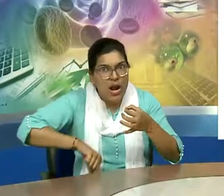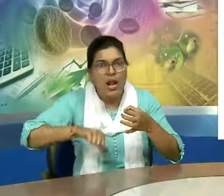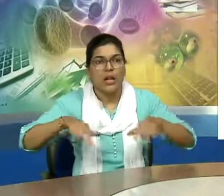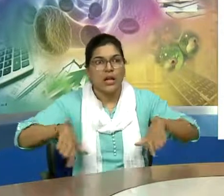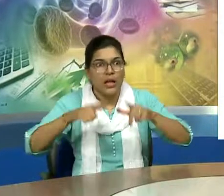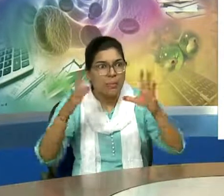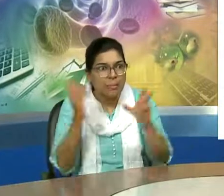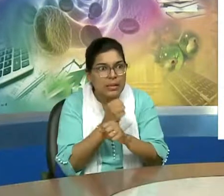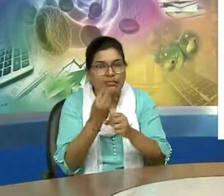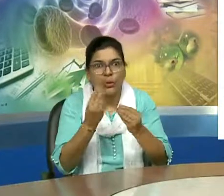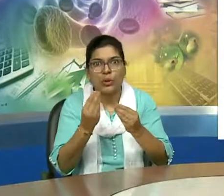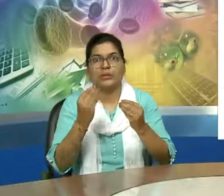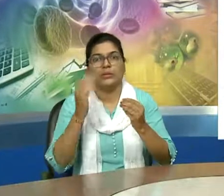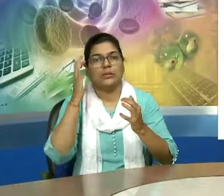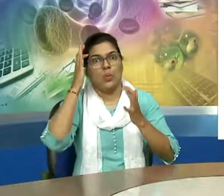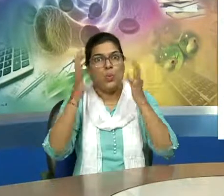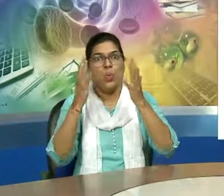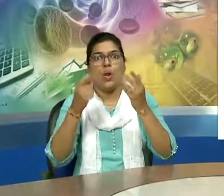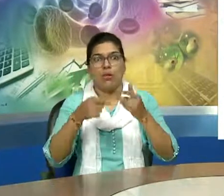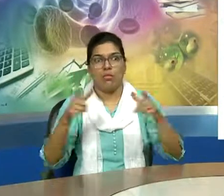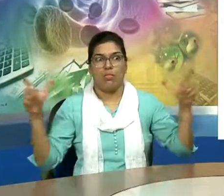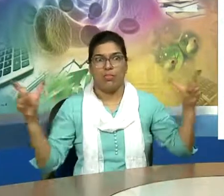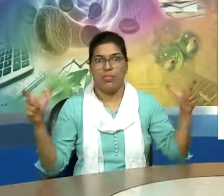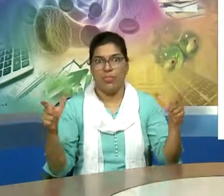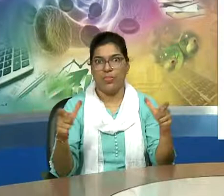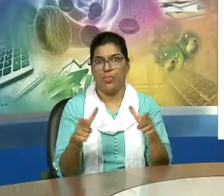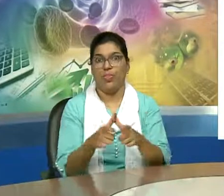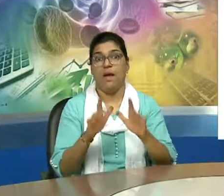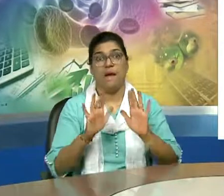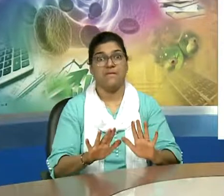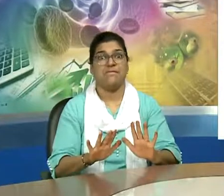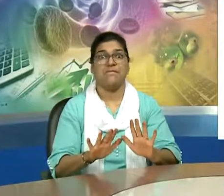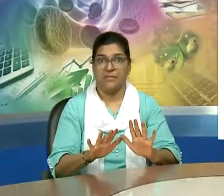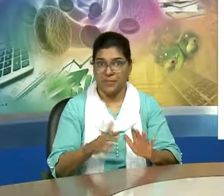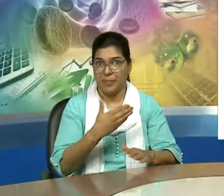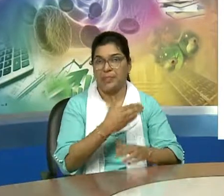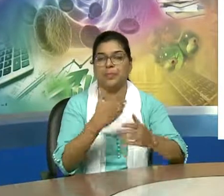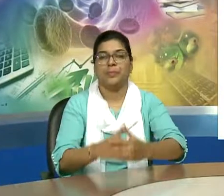And the main reason behind this is the environmental degradation.